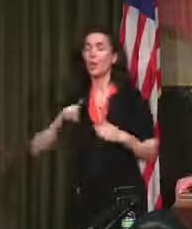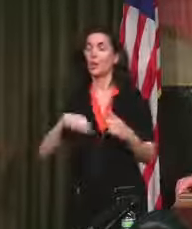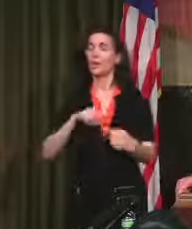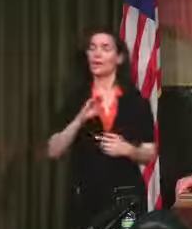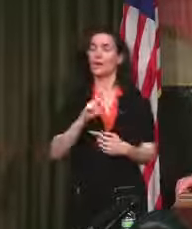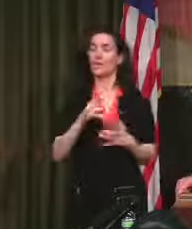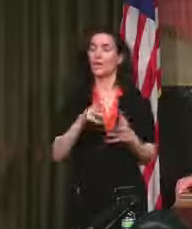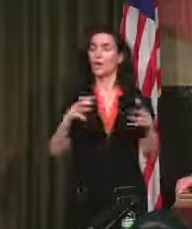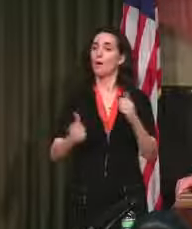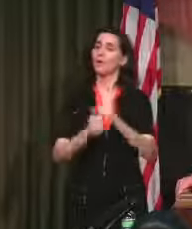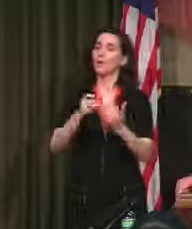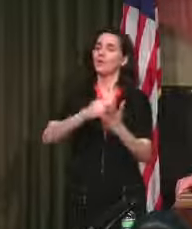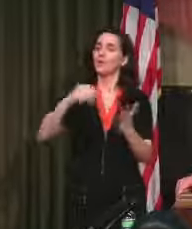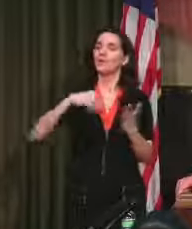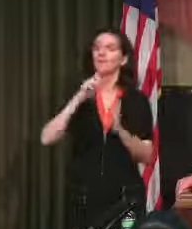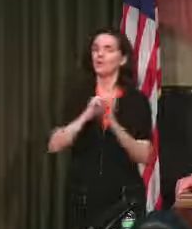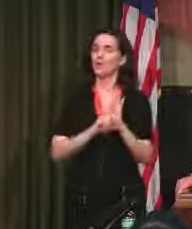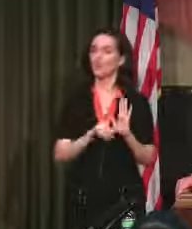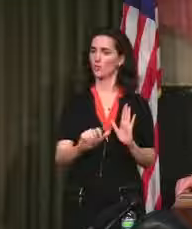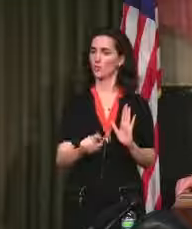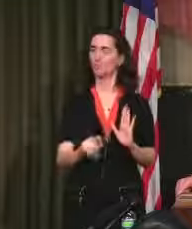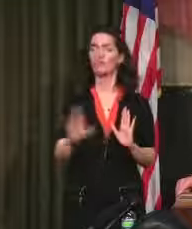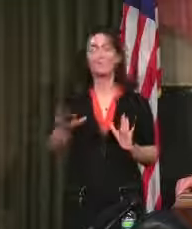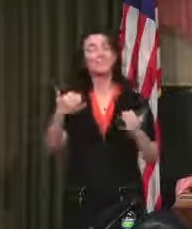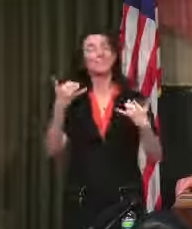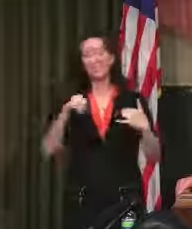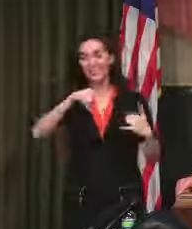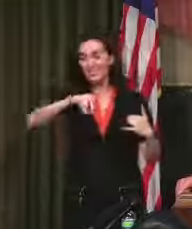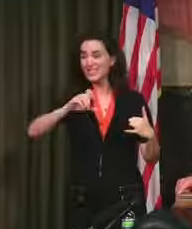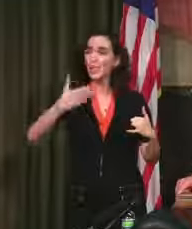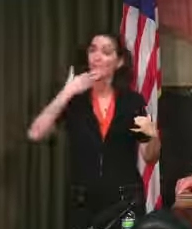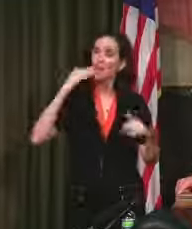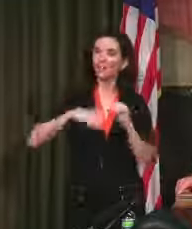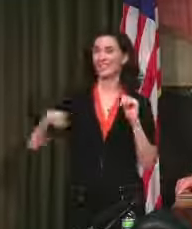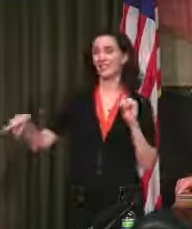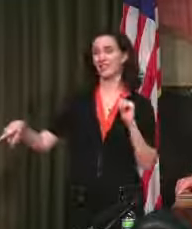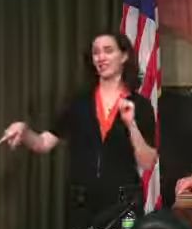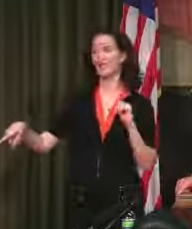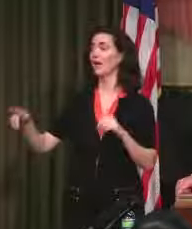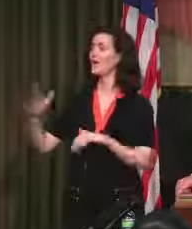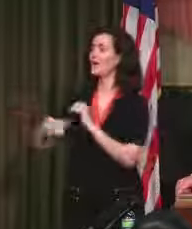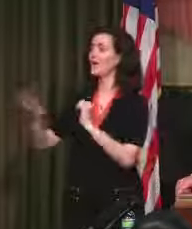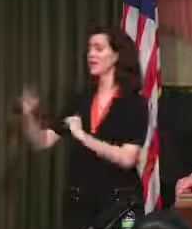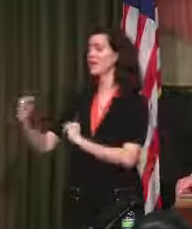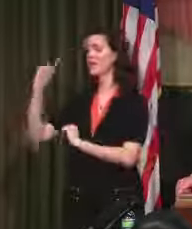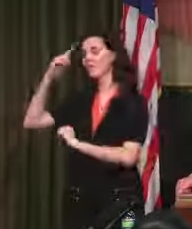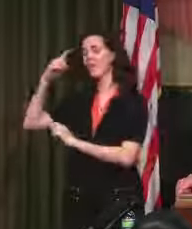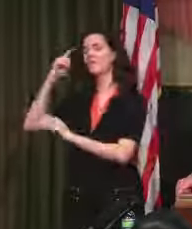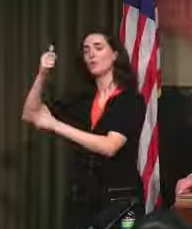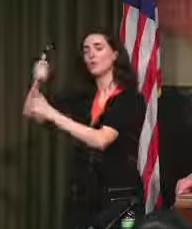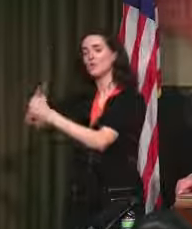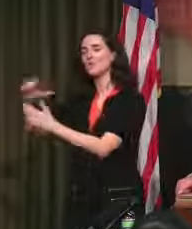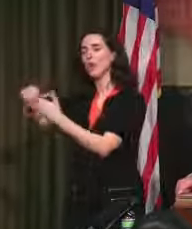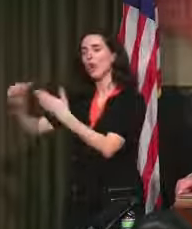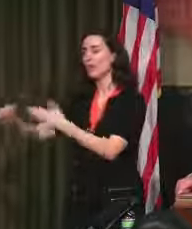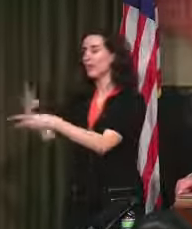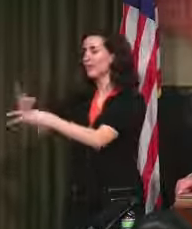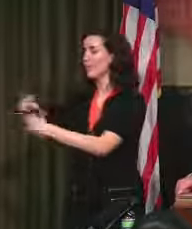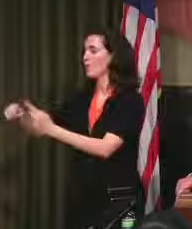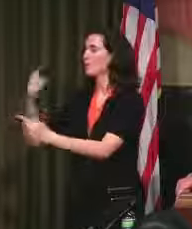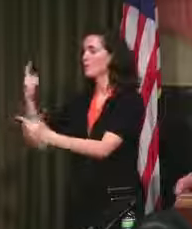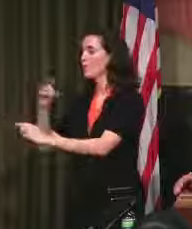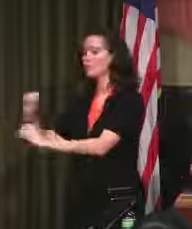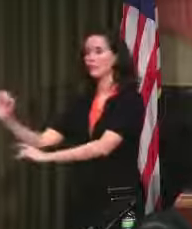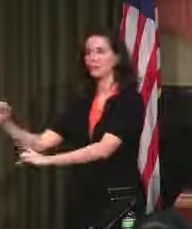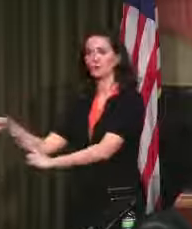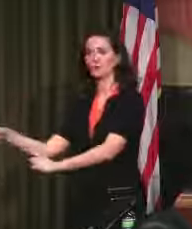expensive for the state of Louisiana. It is still a far better deal than paying 40 cents on the dollar for the care when someone remains